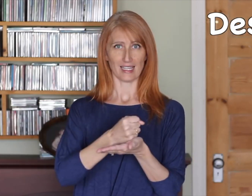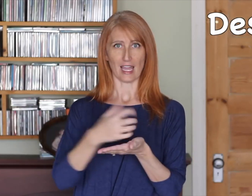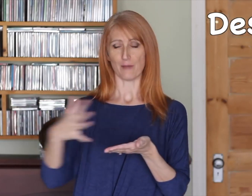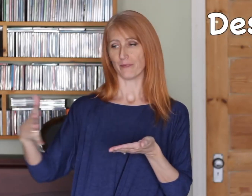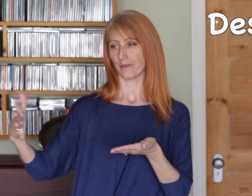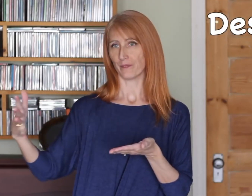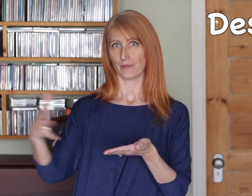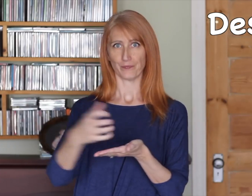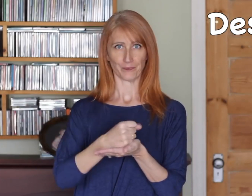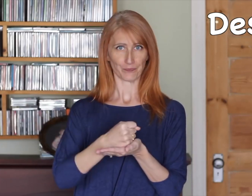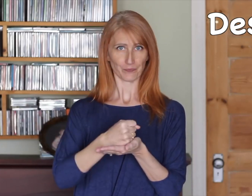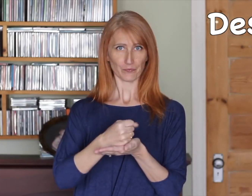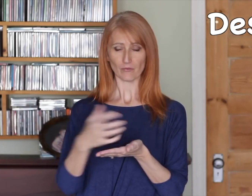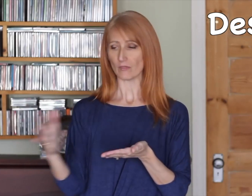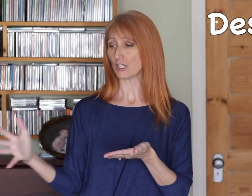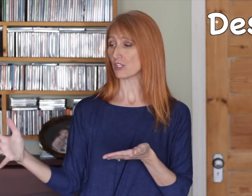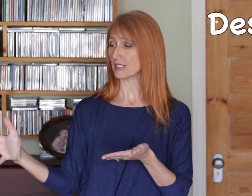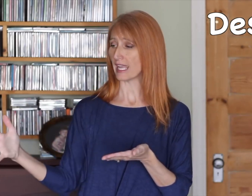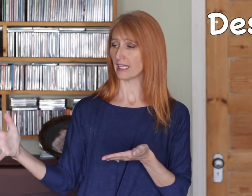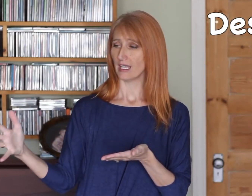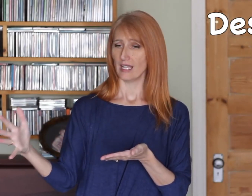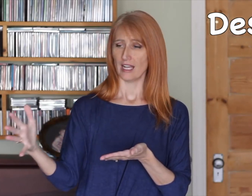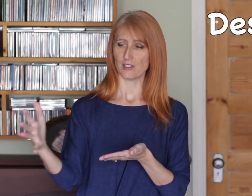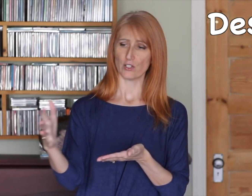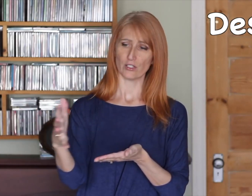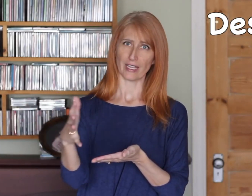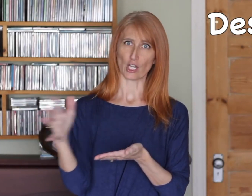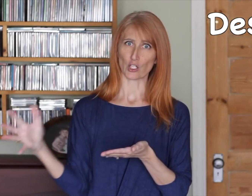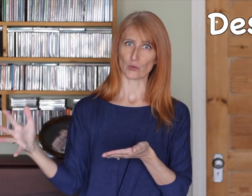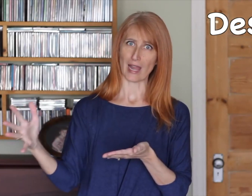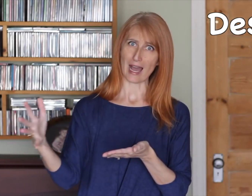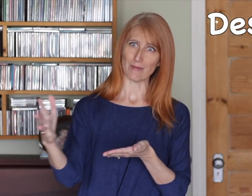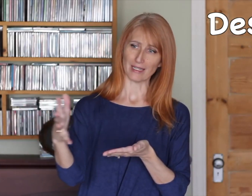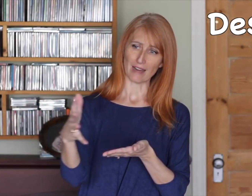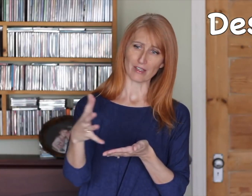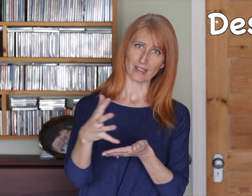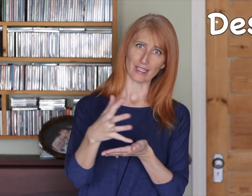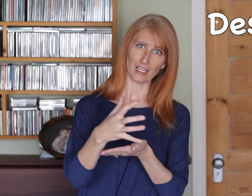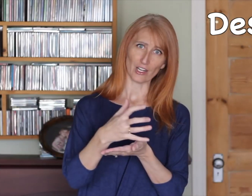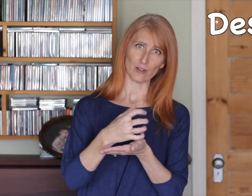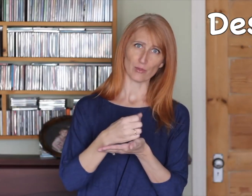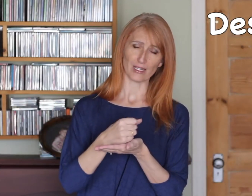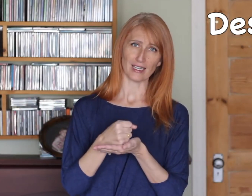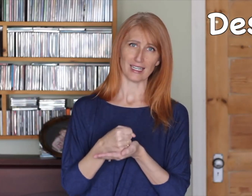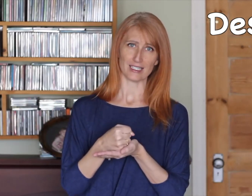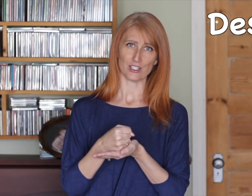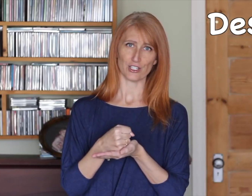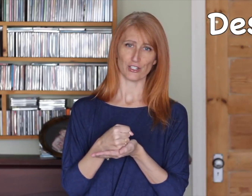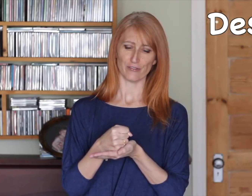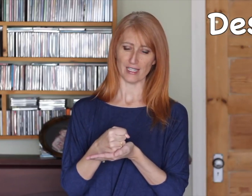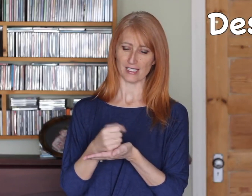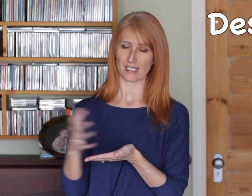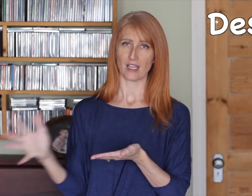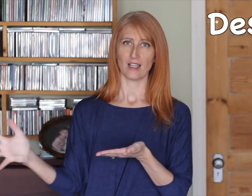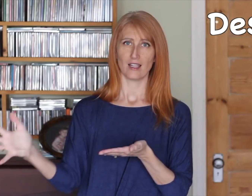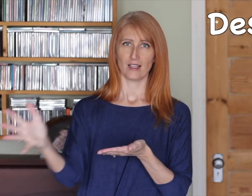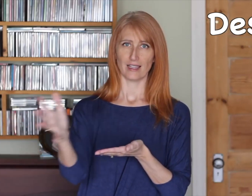that. So you take, as though you're like grabbing everything here and bringing it into your fist, like